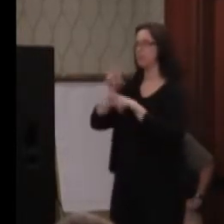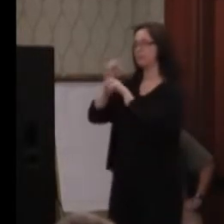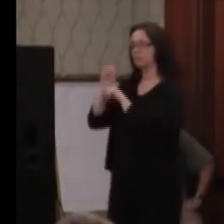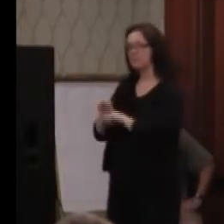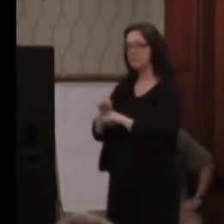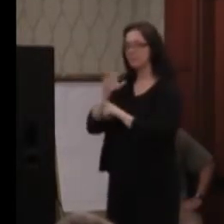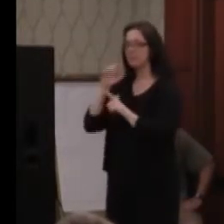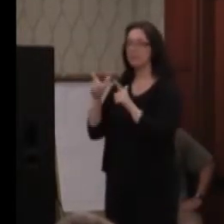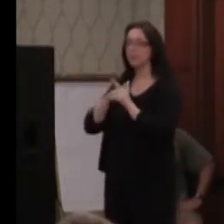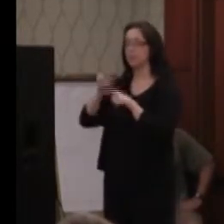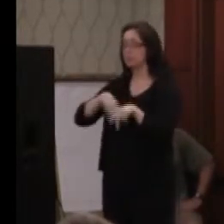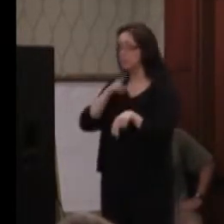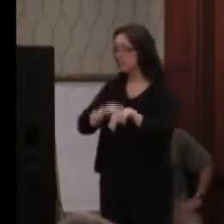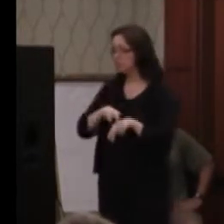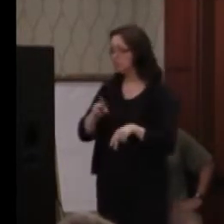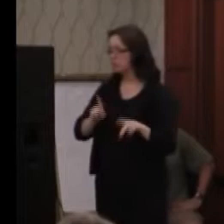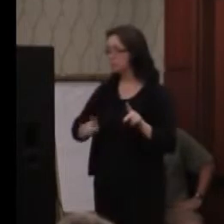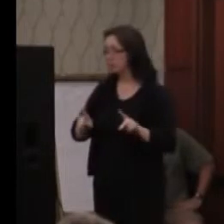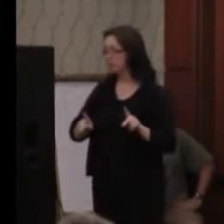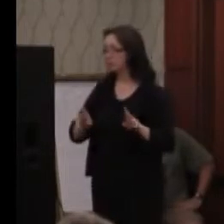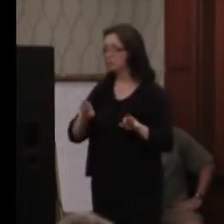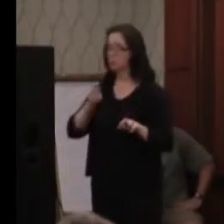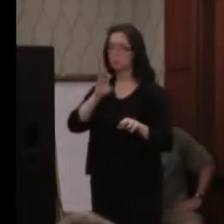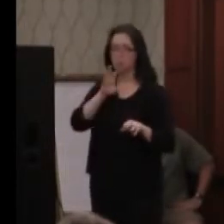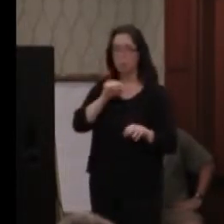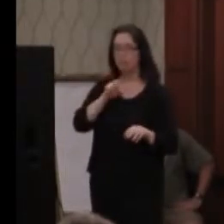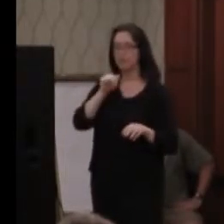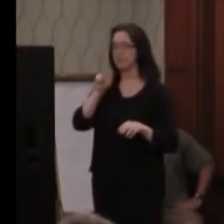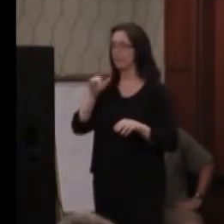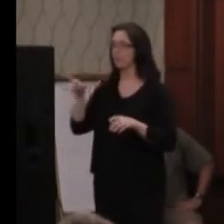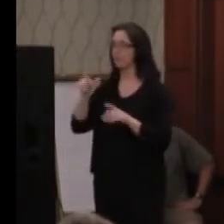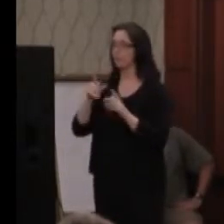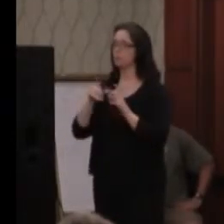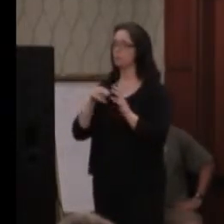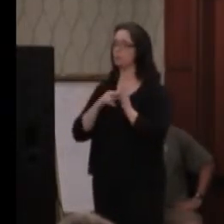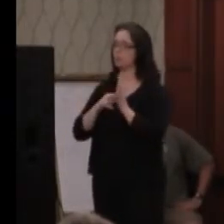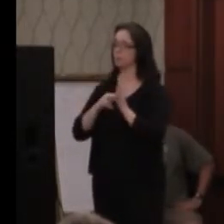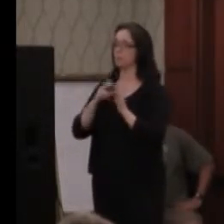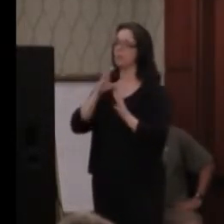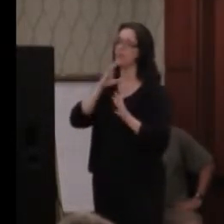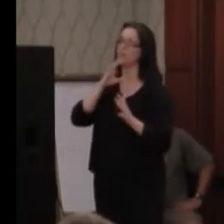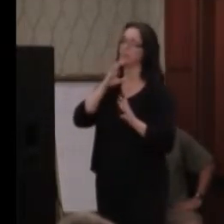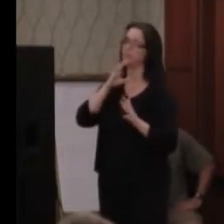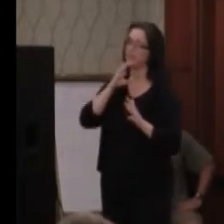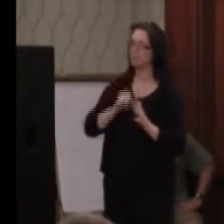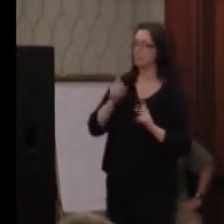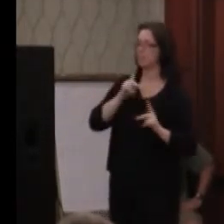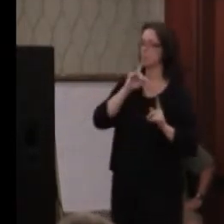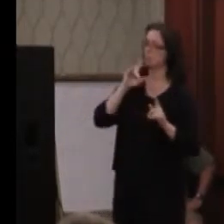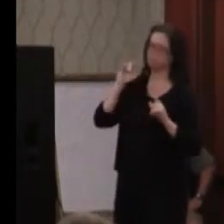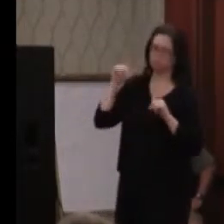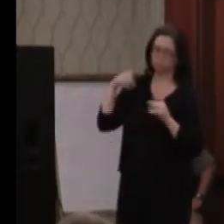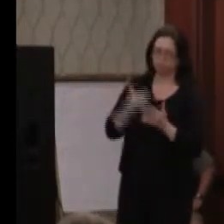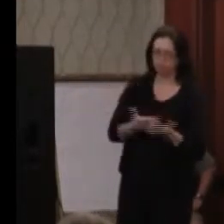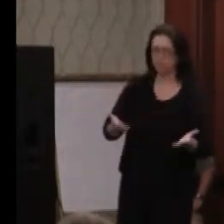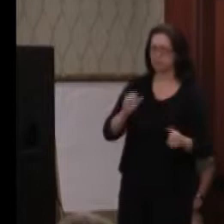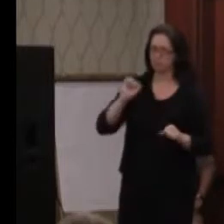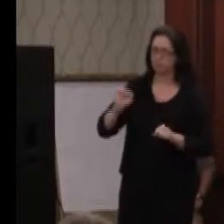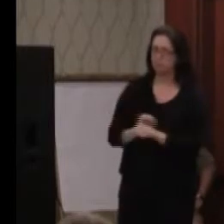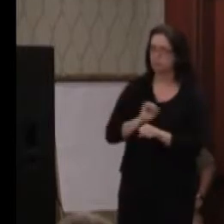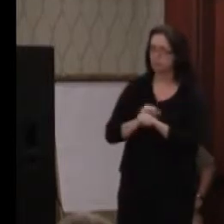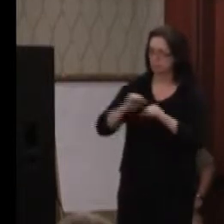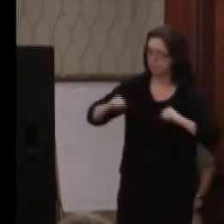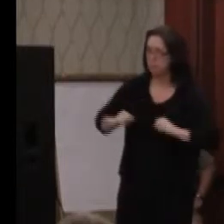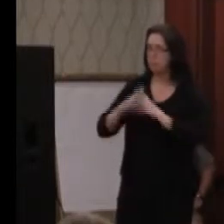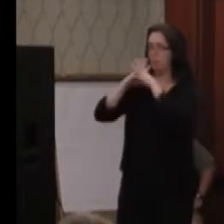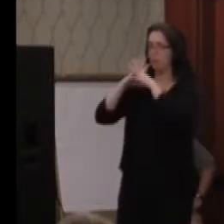First Nations people, Robert and Nancy, people who represent those Asian traditions, people who came here and worked and labored and built the country,